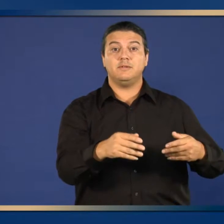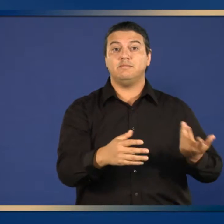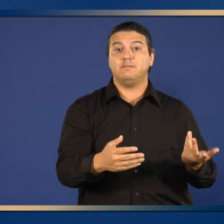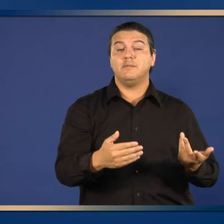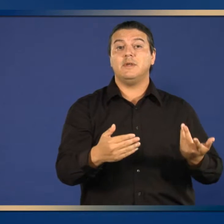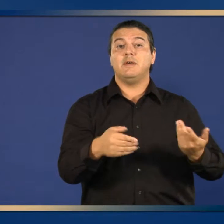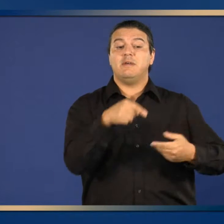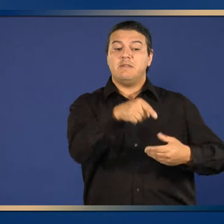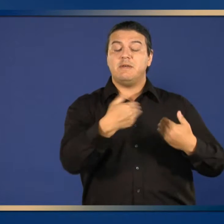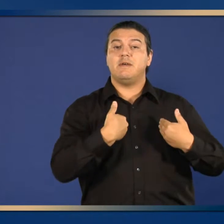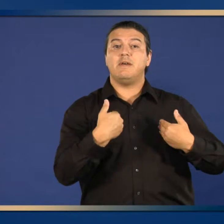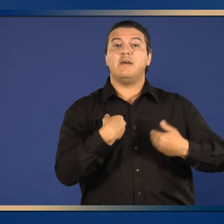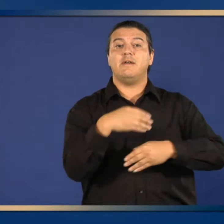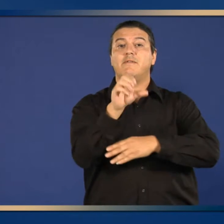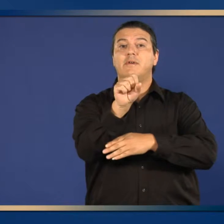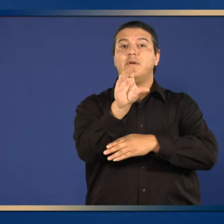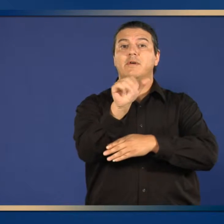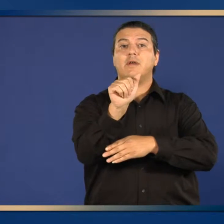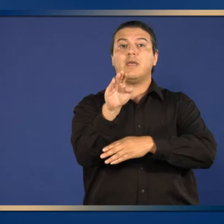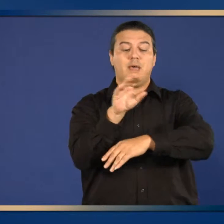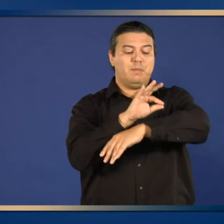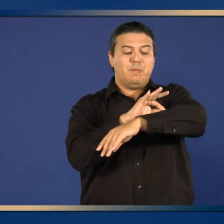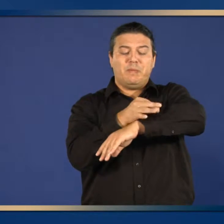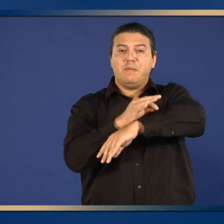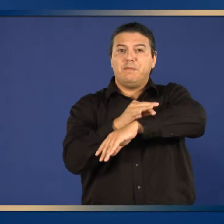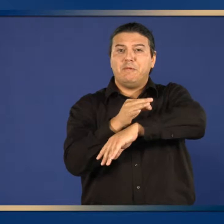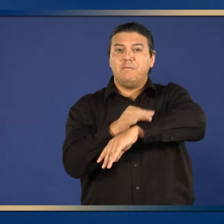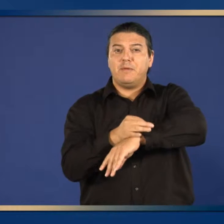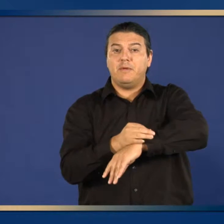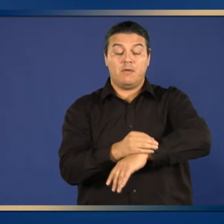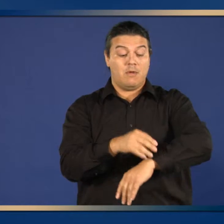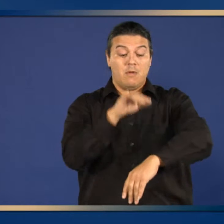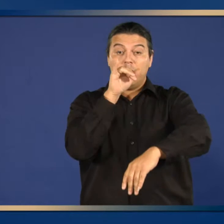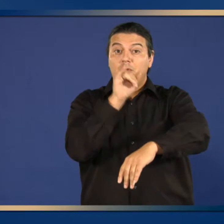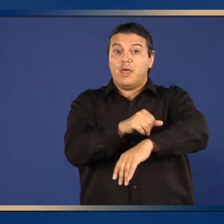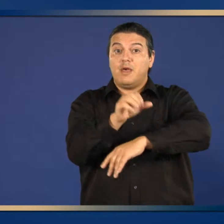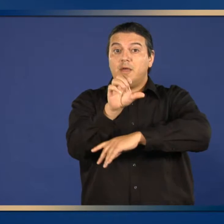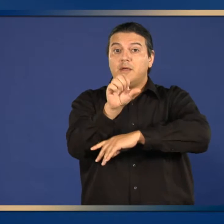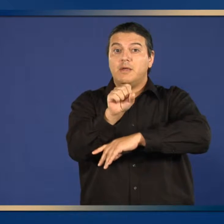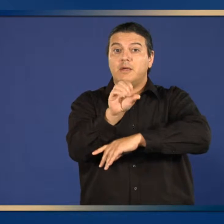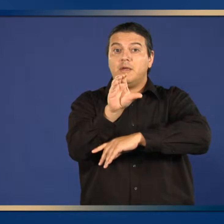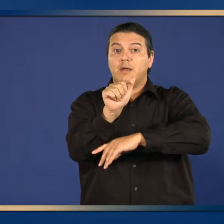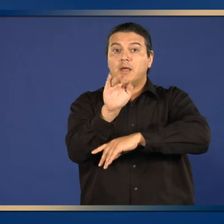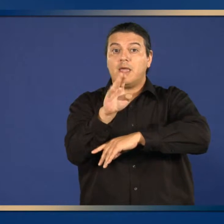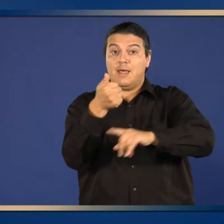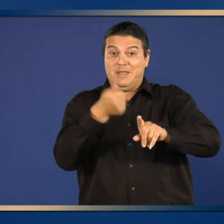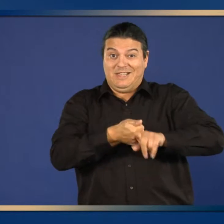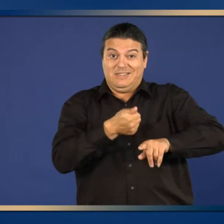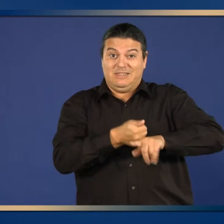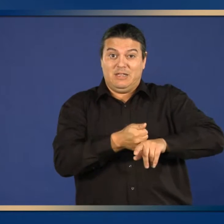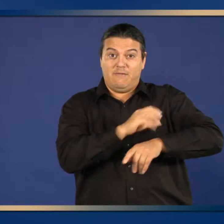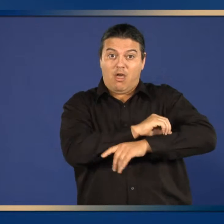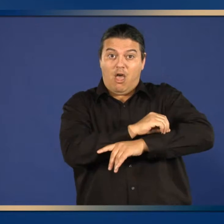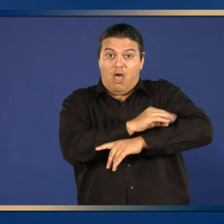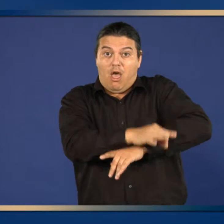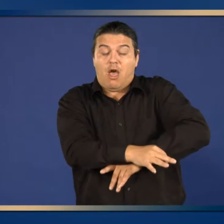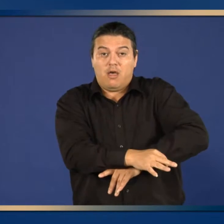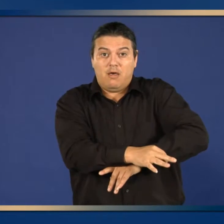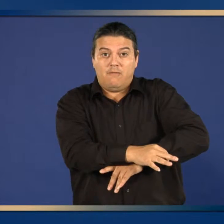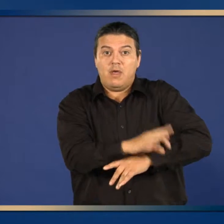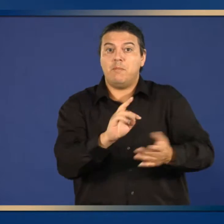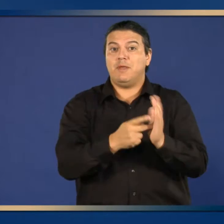If you have symptoms or are sick, please leave this site and go to a hospital or treatment